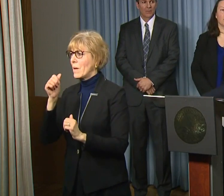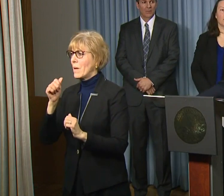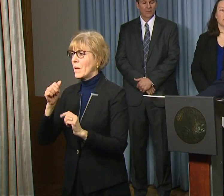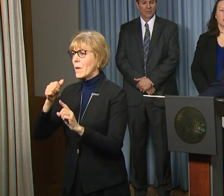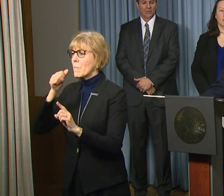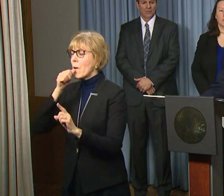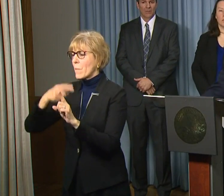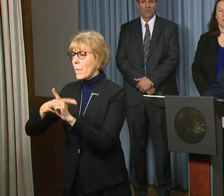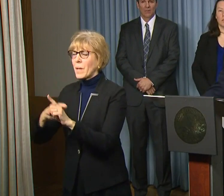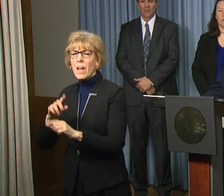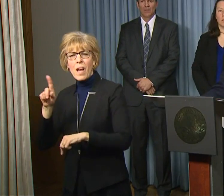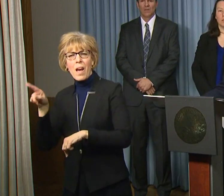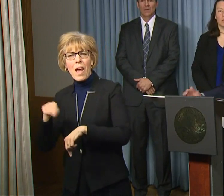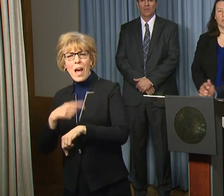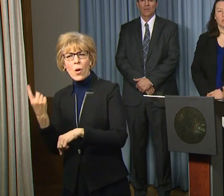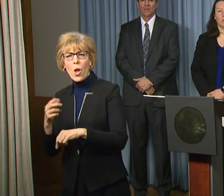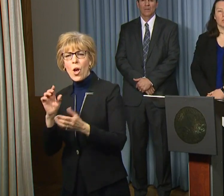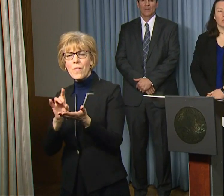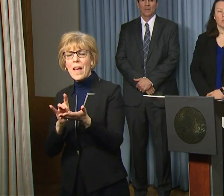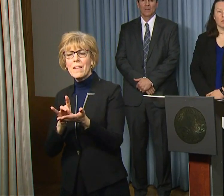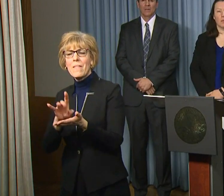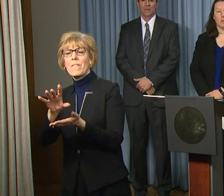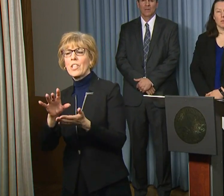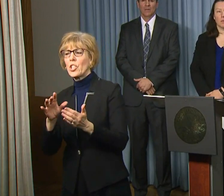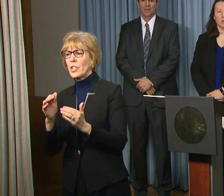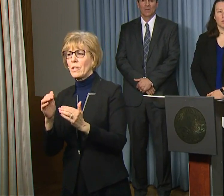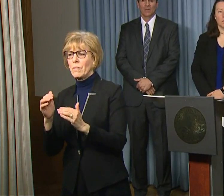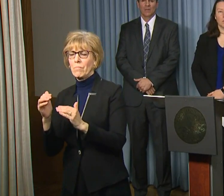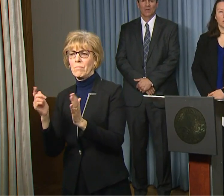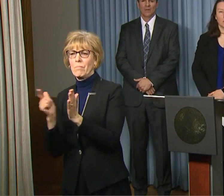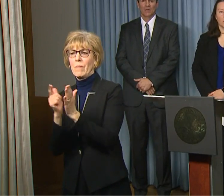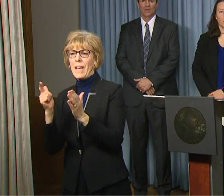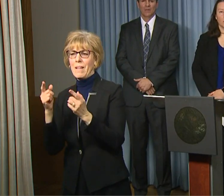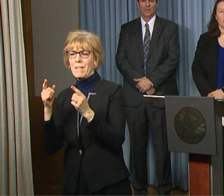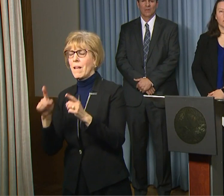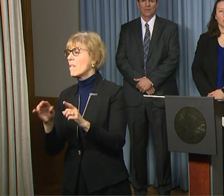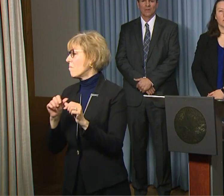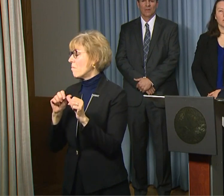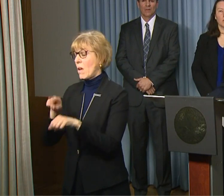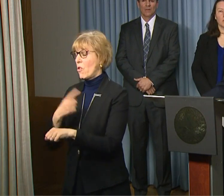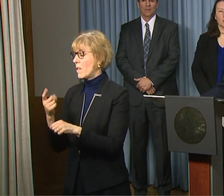further notice. Mayor Hancock, what about the court systems? Yes.